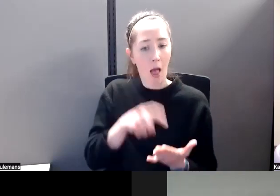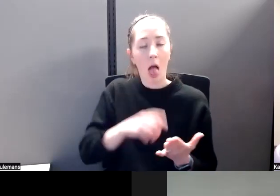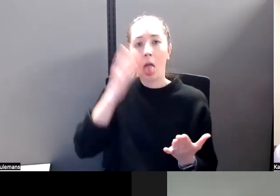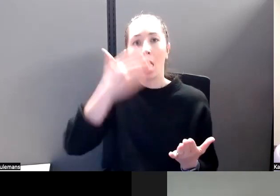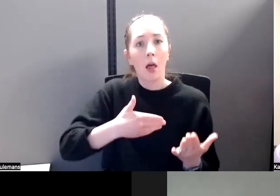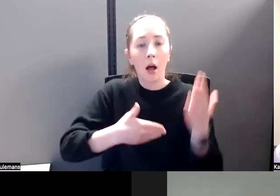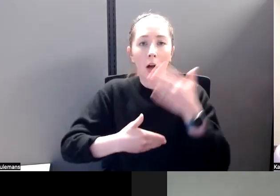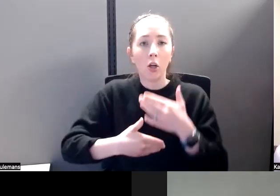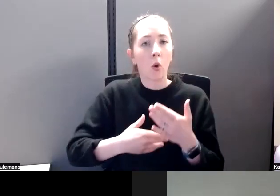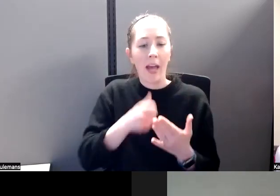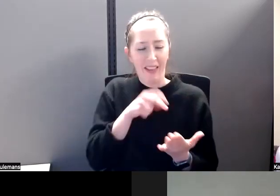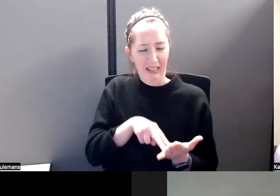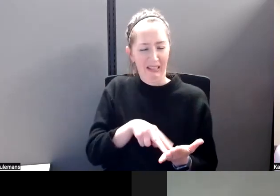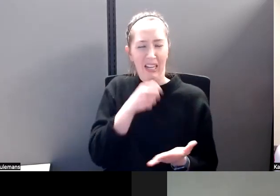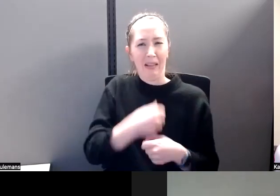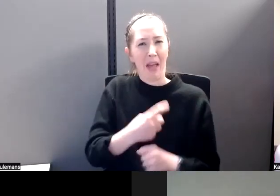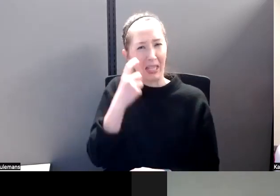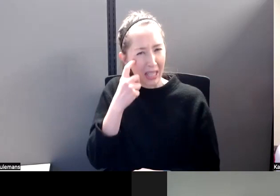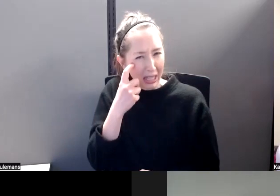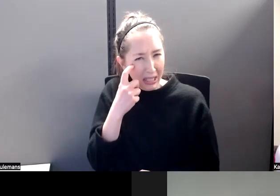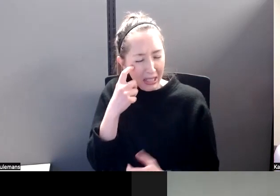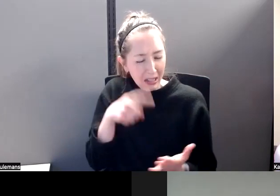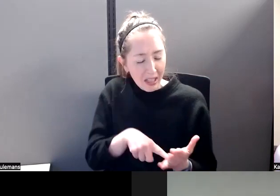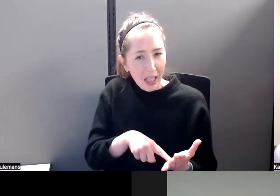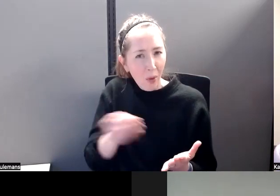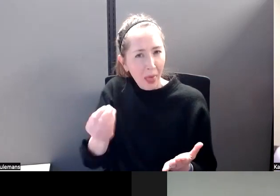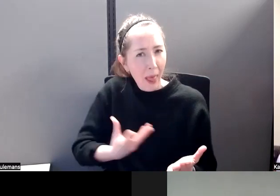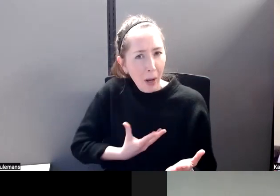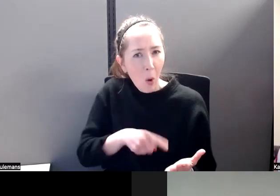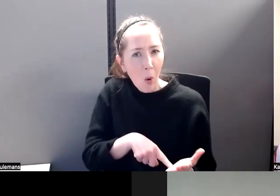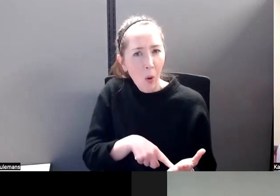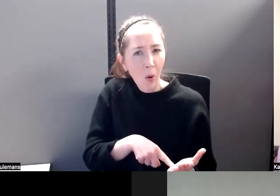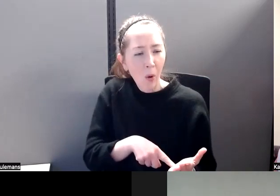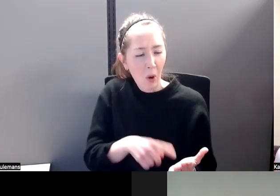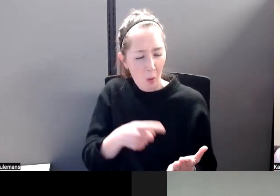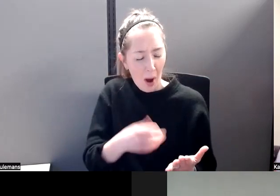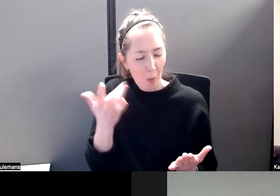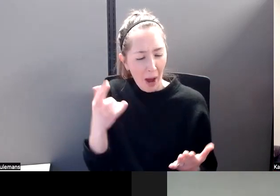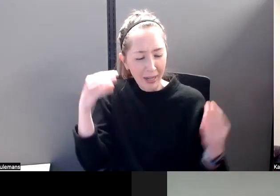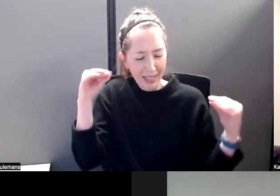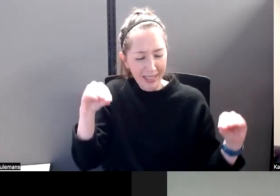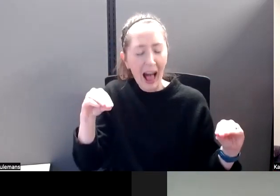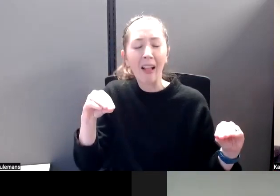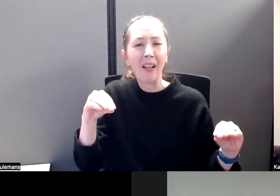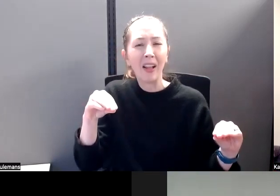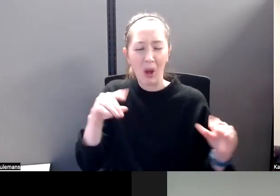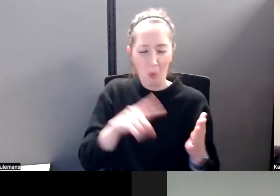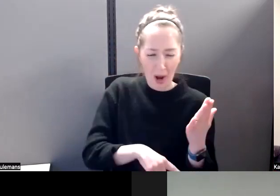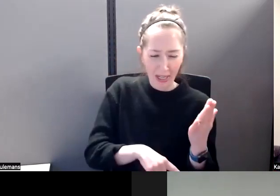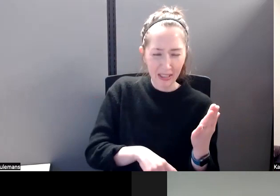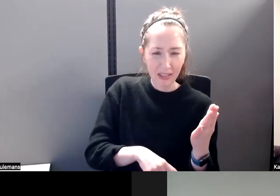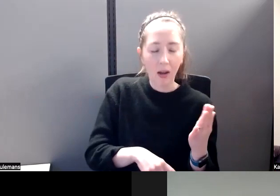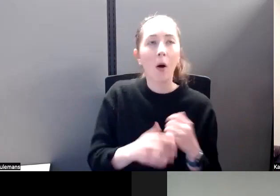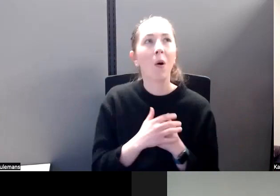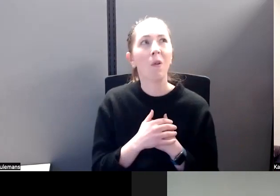things logically didn't make sense, he was like, guys, this doesn't make sense. This is, why would he sell this acquisition? What, you know, I'm like, oh yeah,